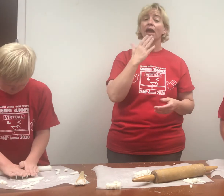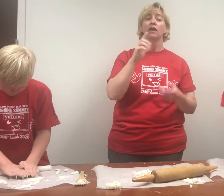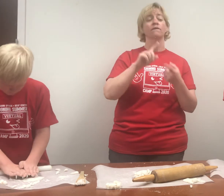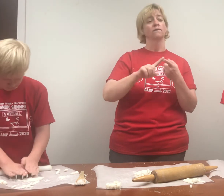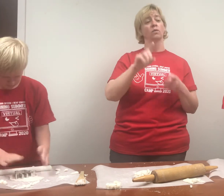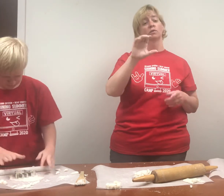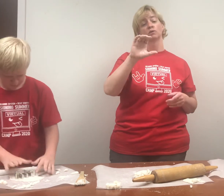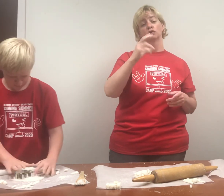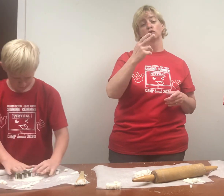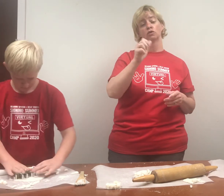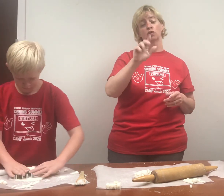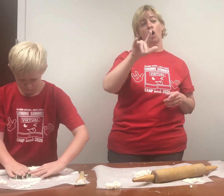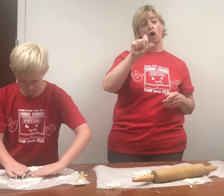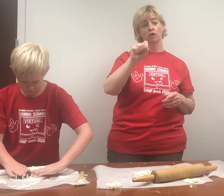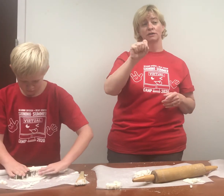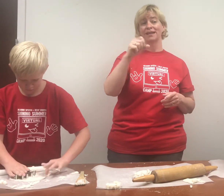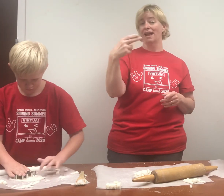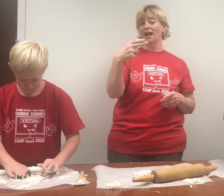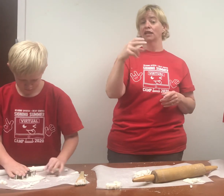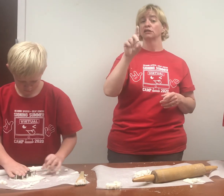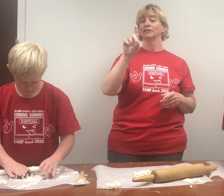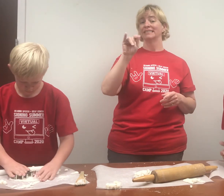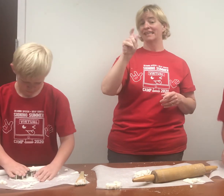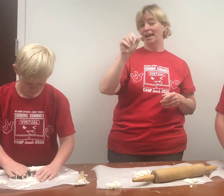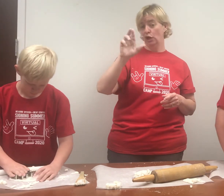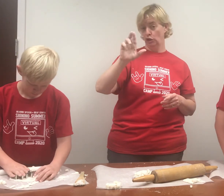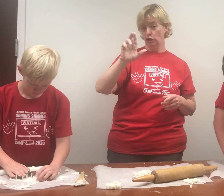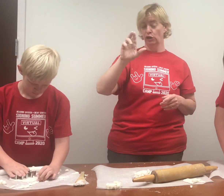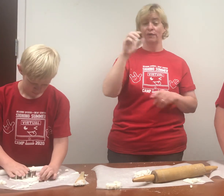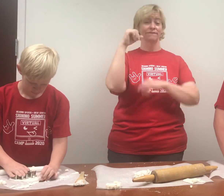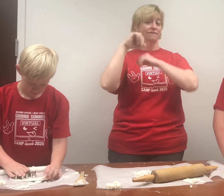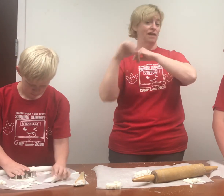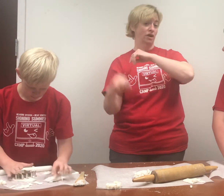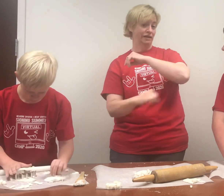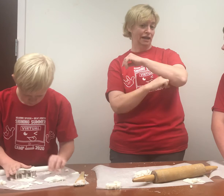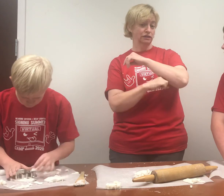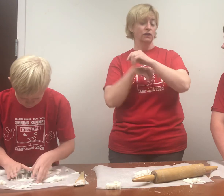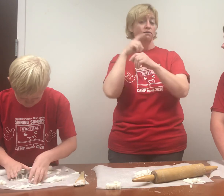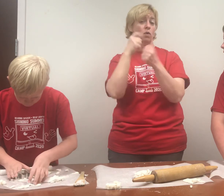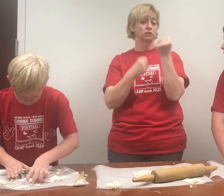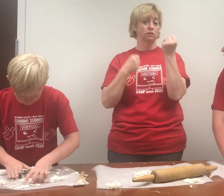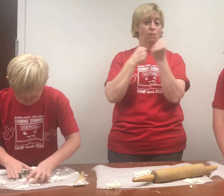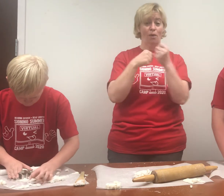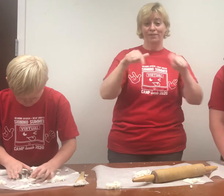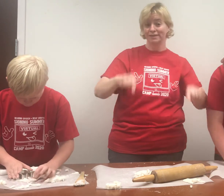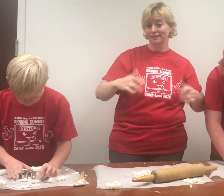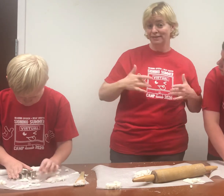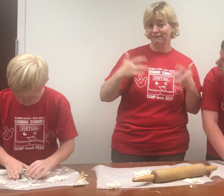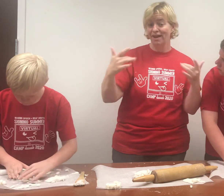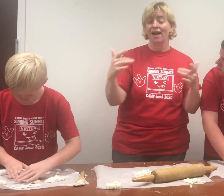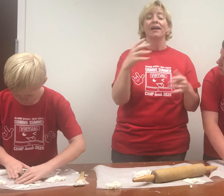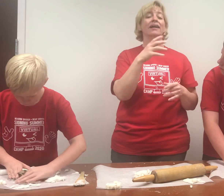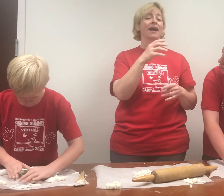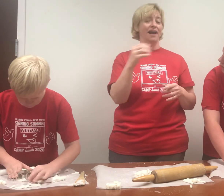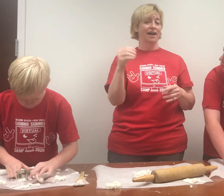thing that I wanted to say. Thank you to the Charles H. Dater Foundation for supporting this